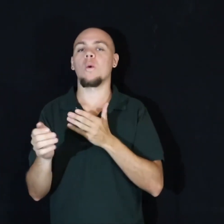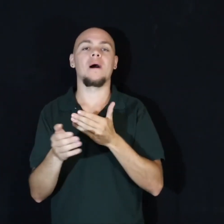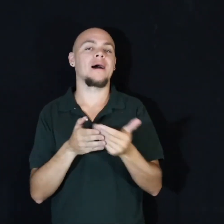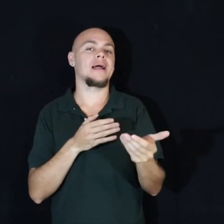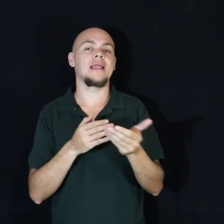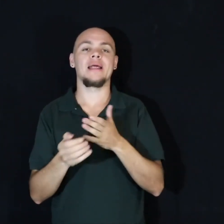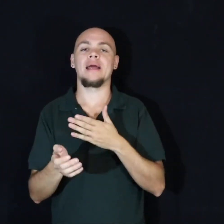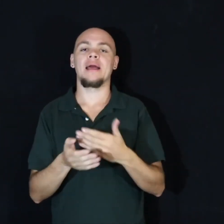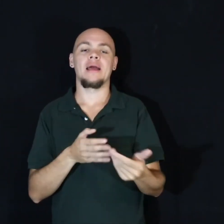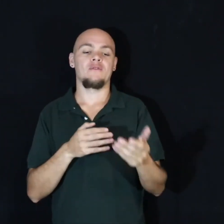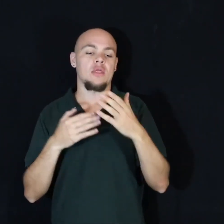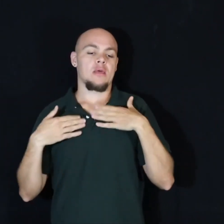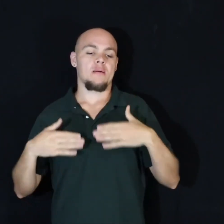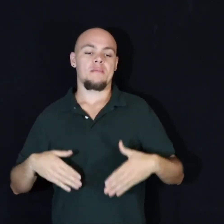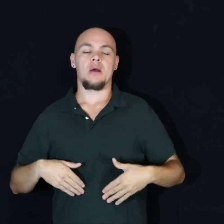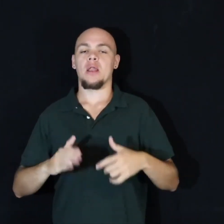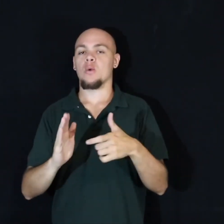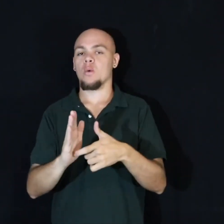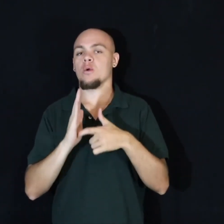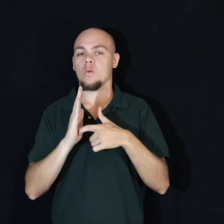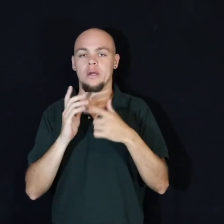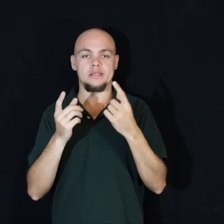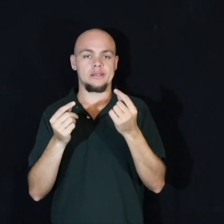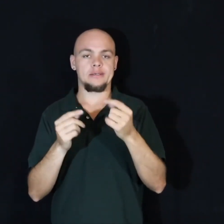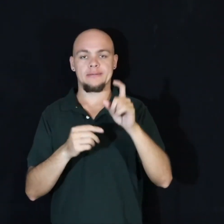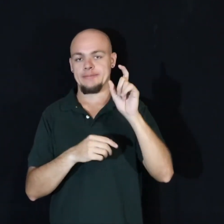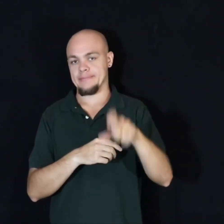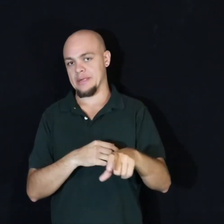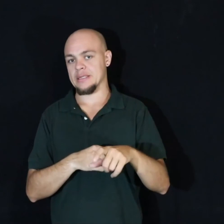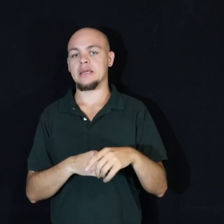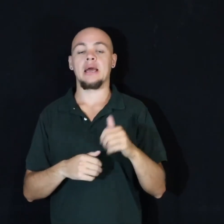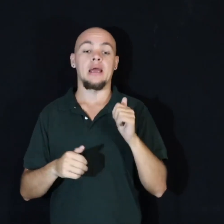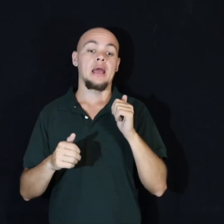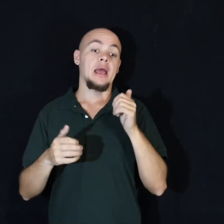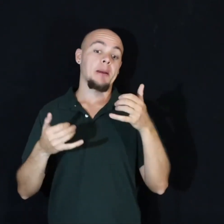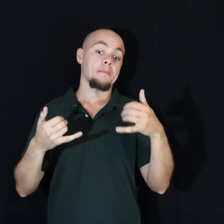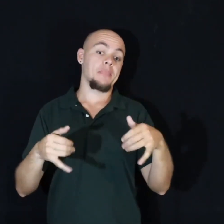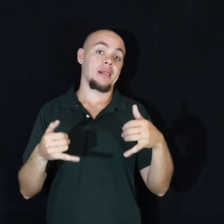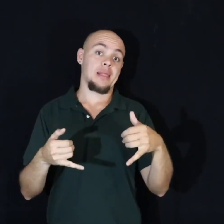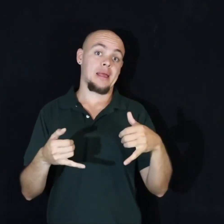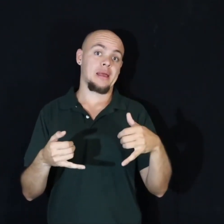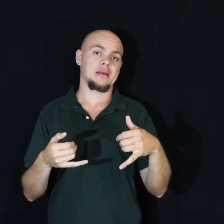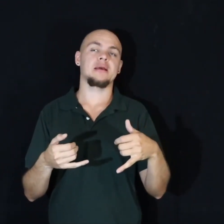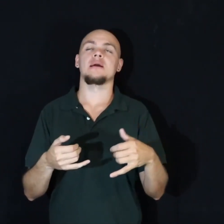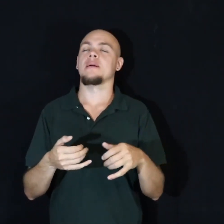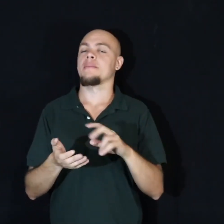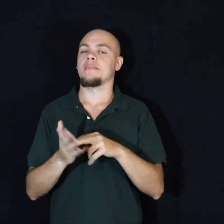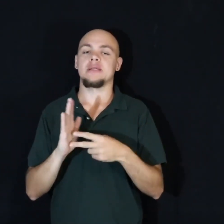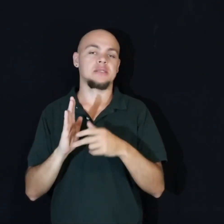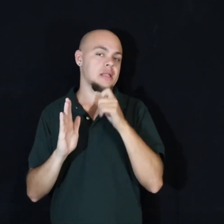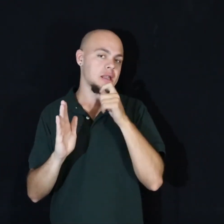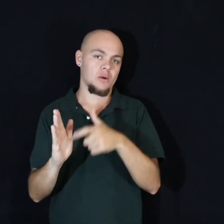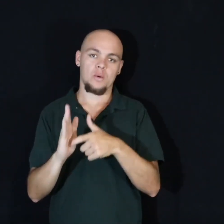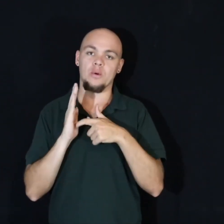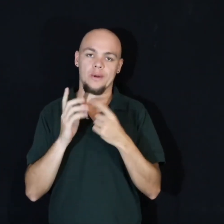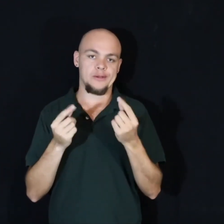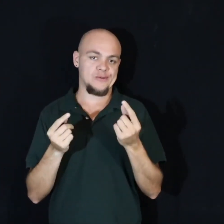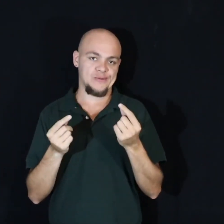to do, and that play consisted of whatever a body is not obliged to do. And this would help him to understand why